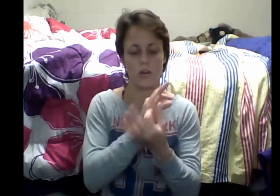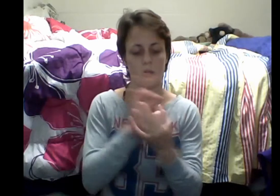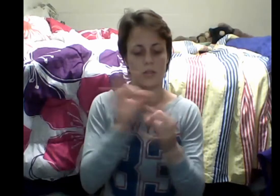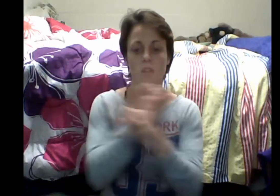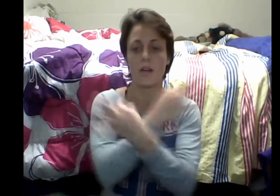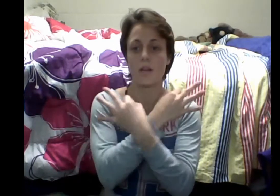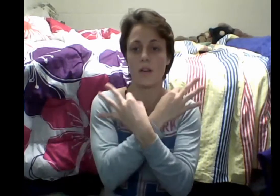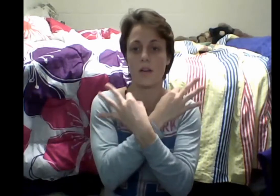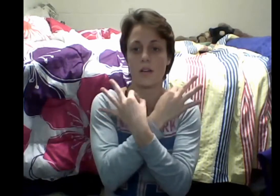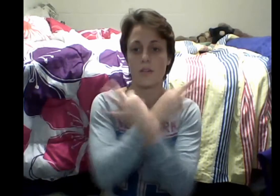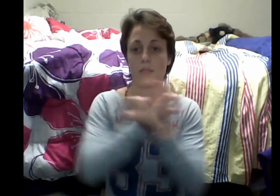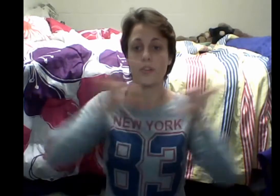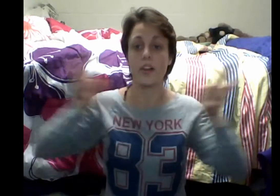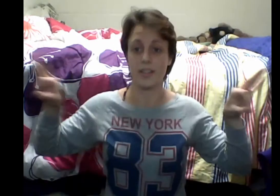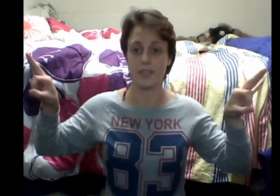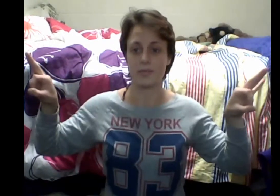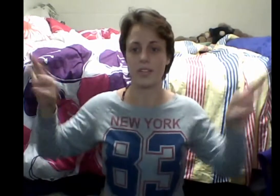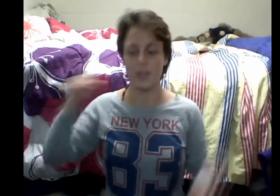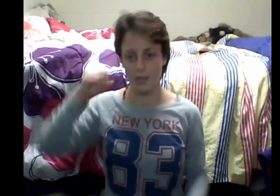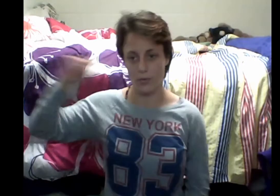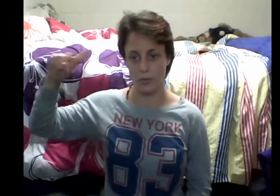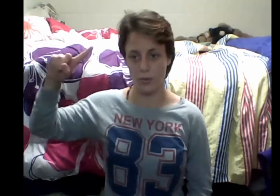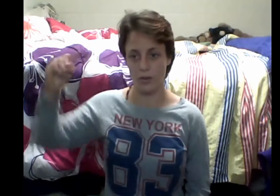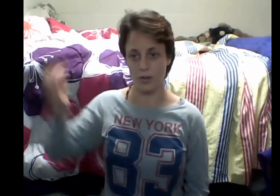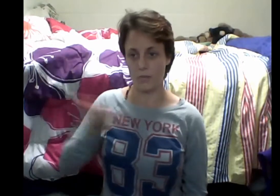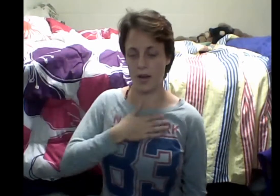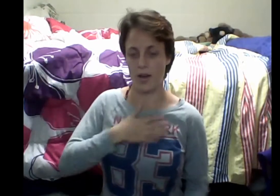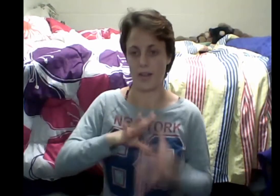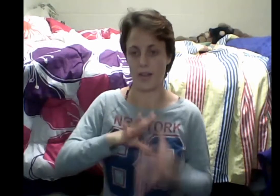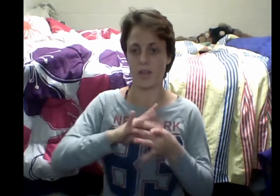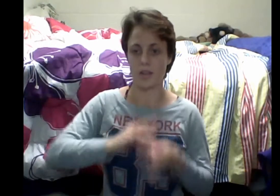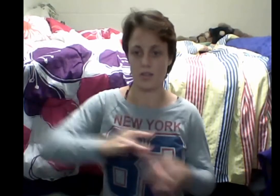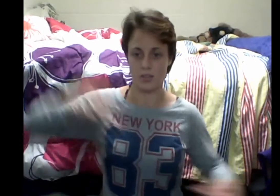one. Freedom for my soul.